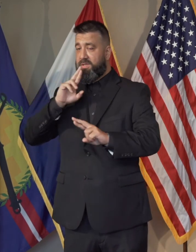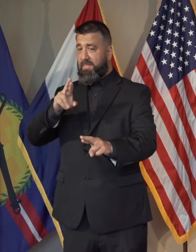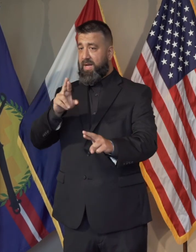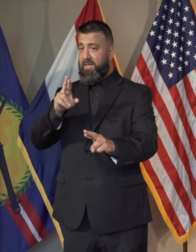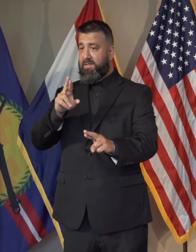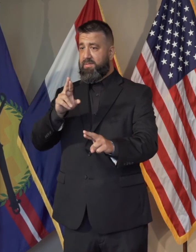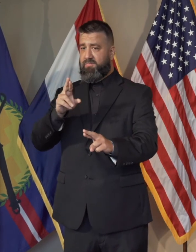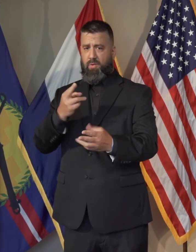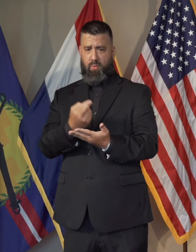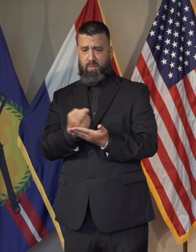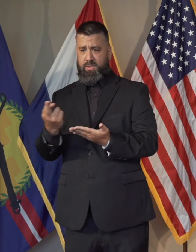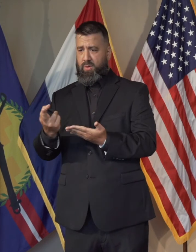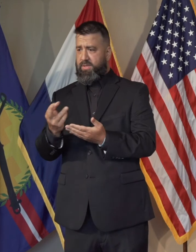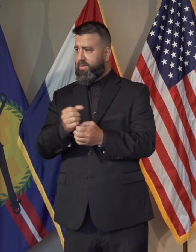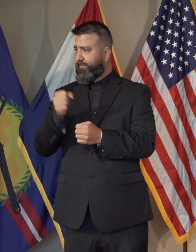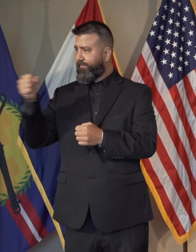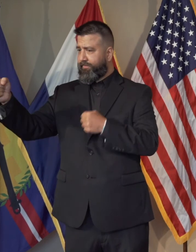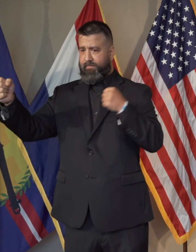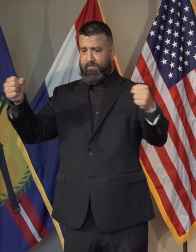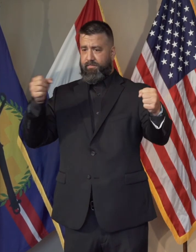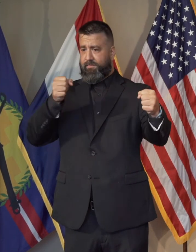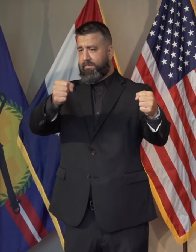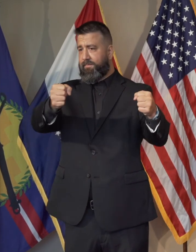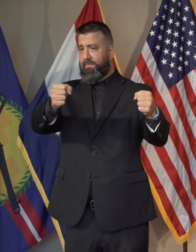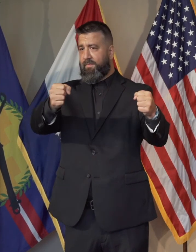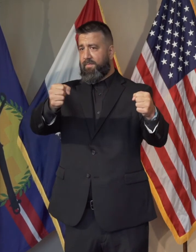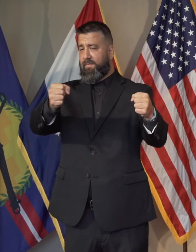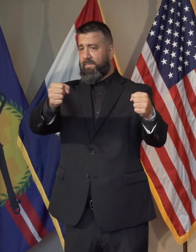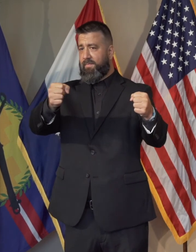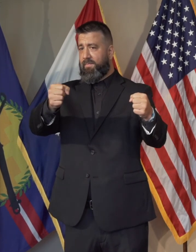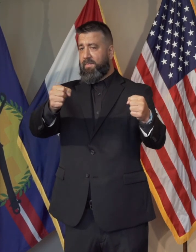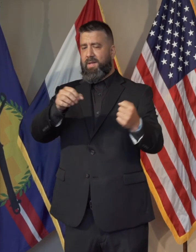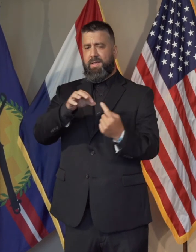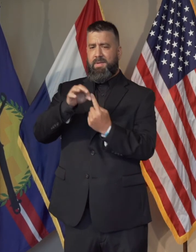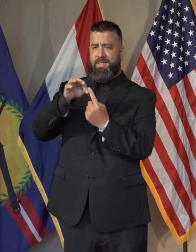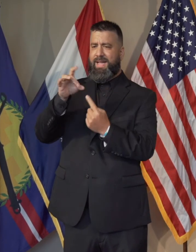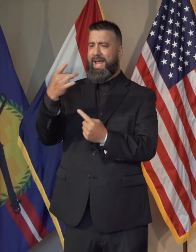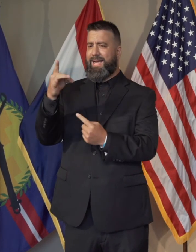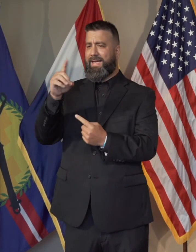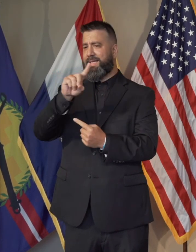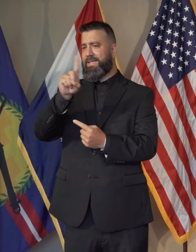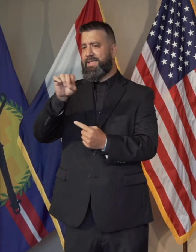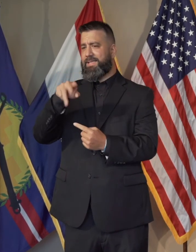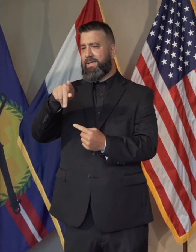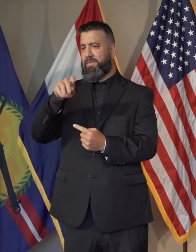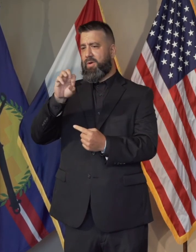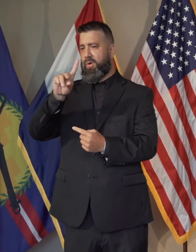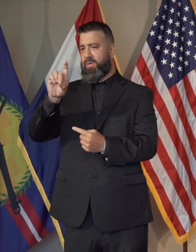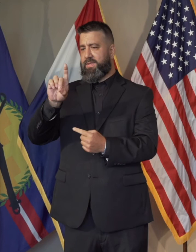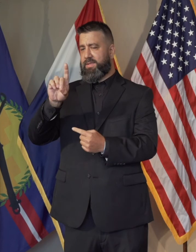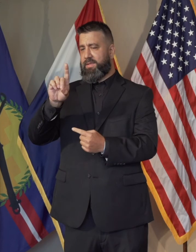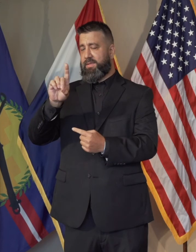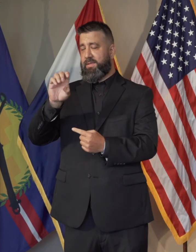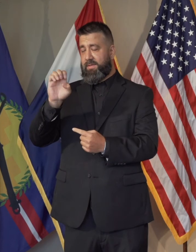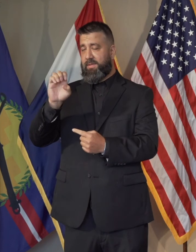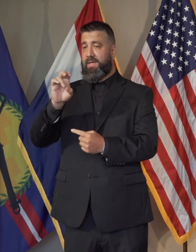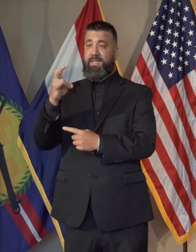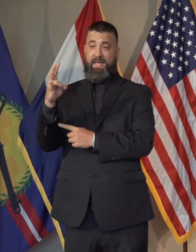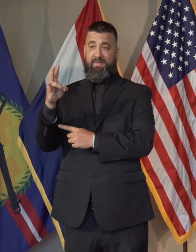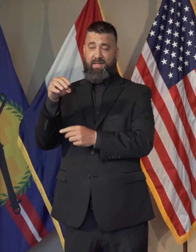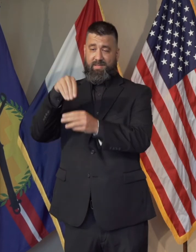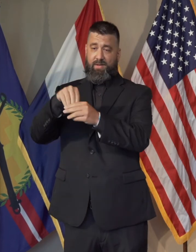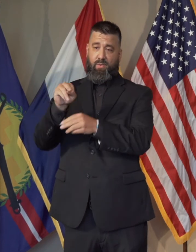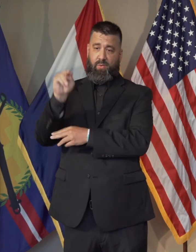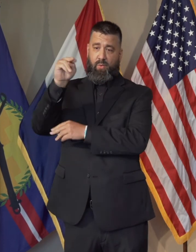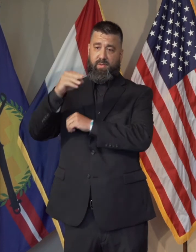where they're needed the most, and predominantly the 18 zip codes, 17 of them in North County, have received the support.